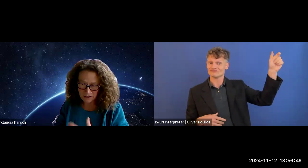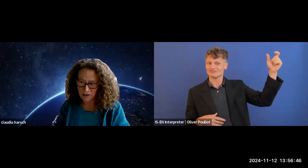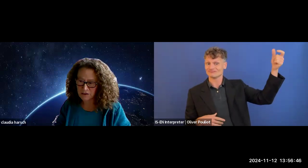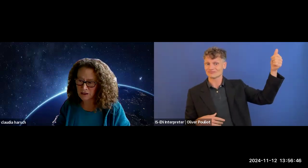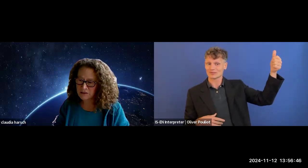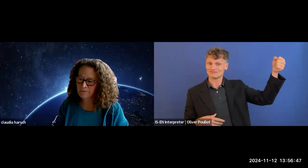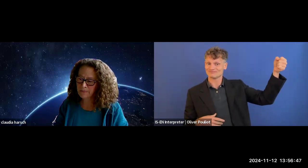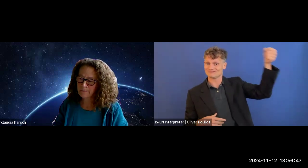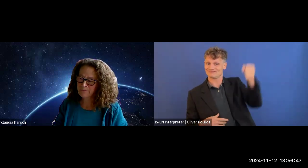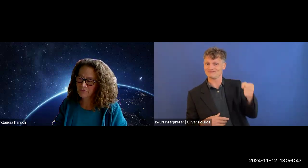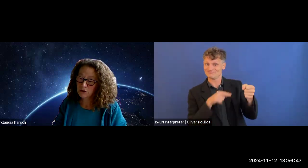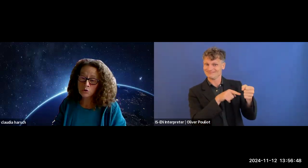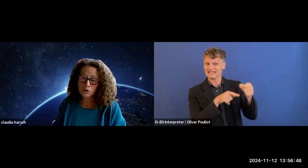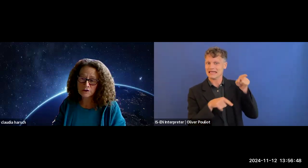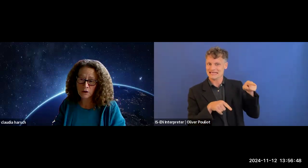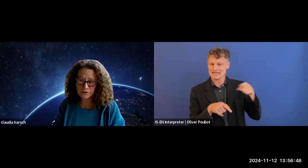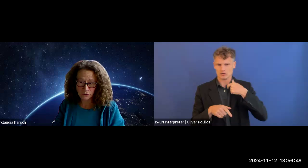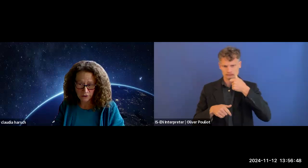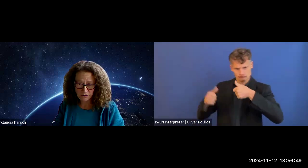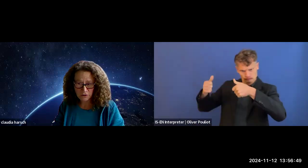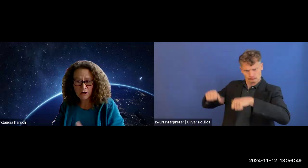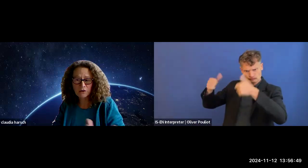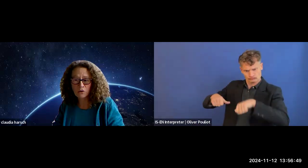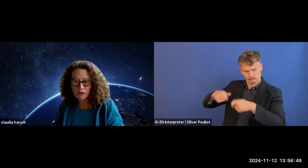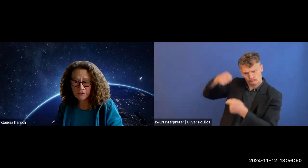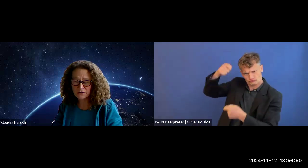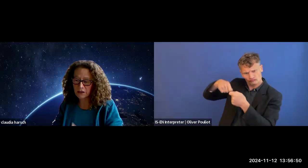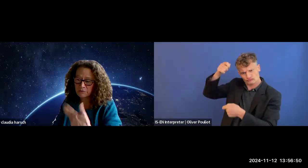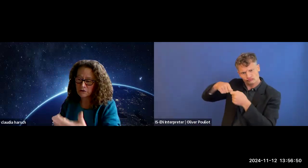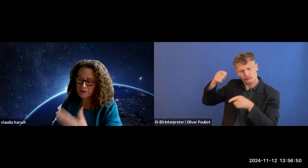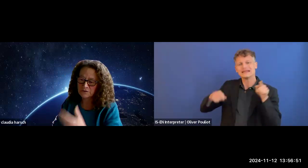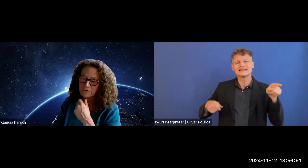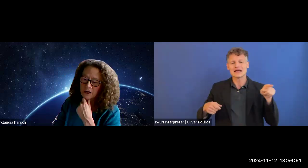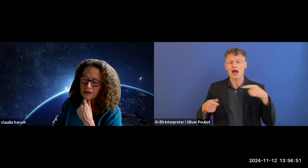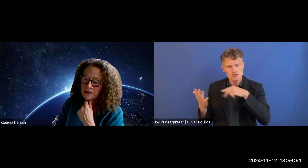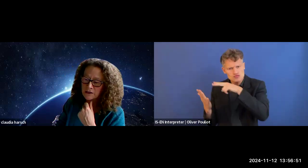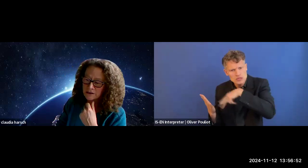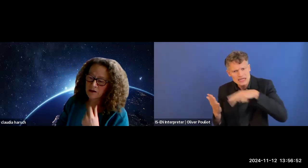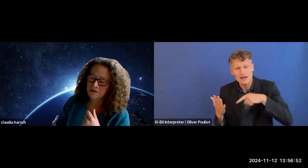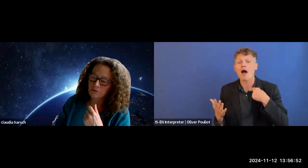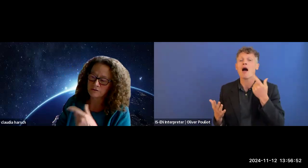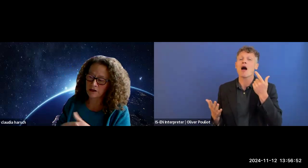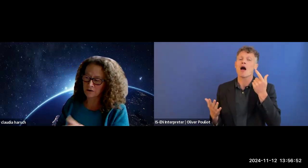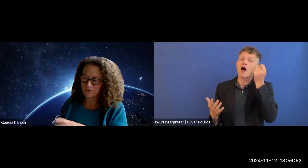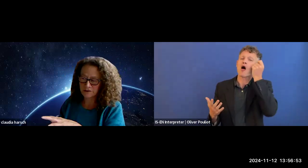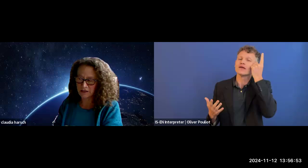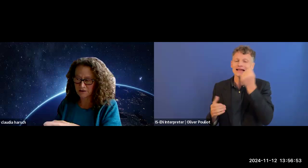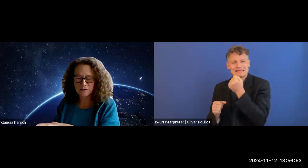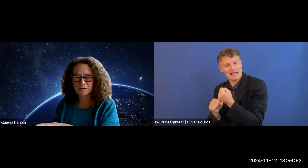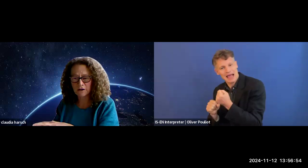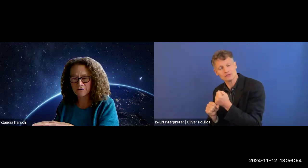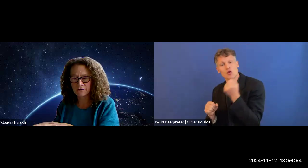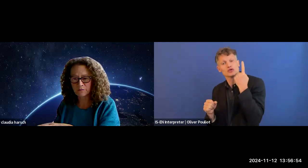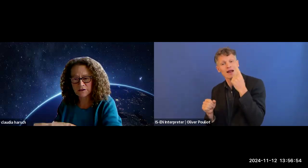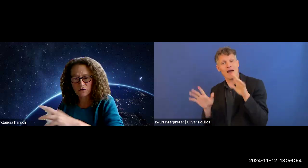level this task is. You could also ask your learners or other colleagues to help you specify the task with regard of the